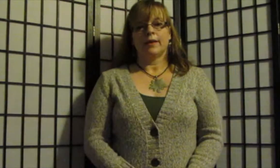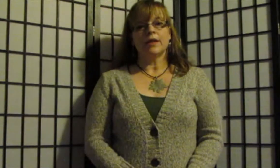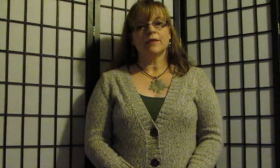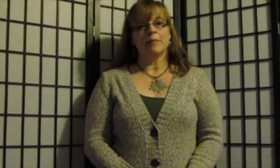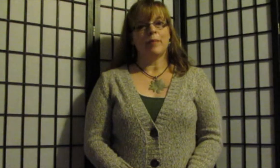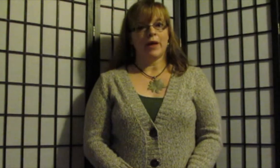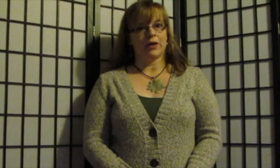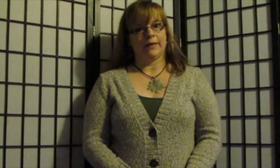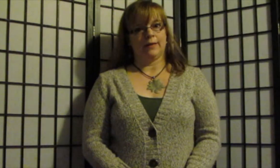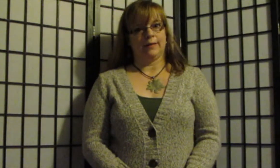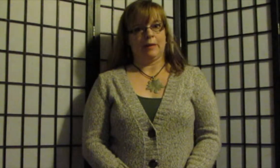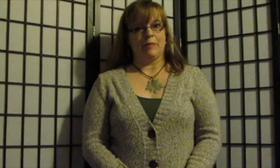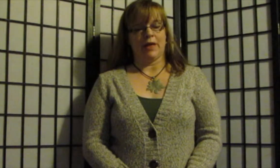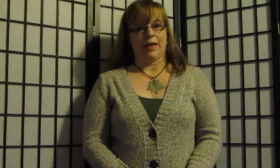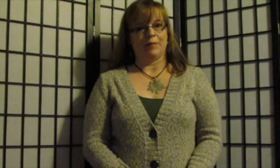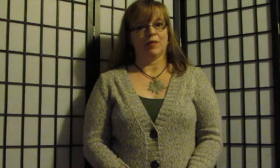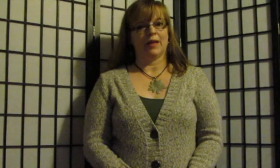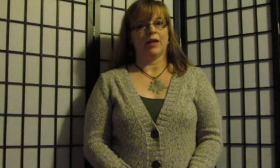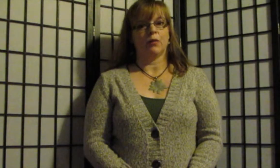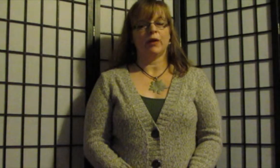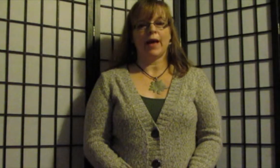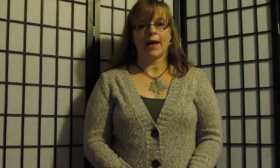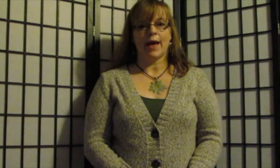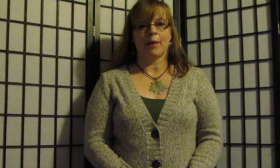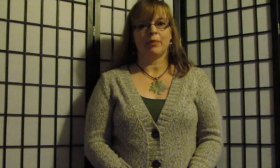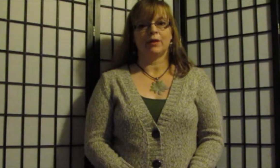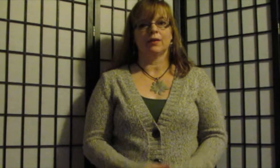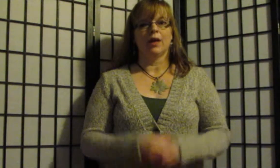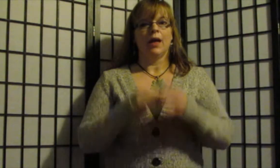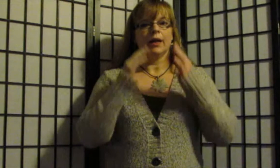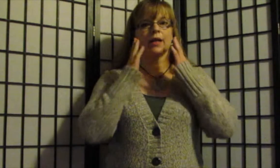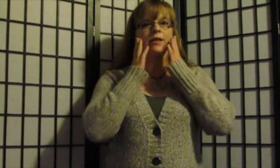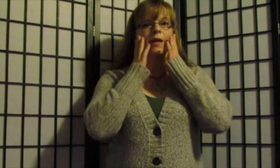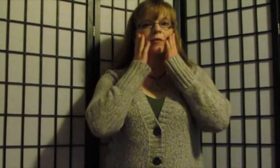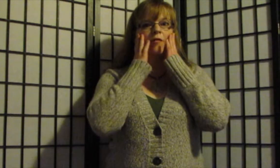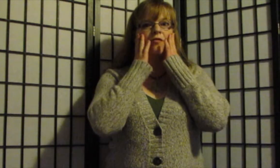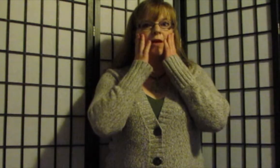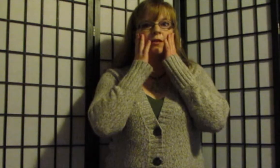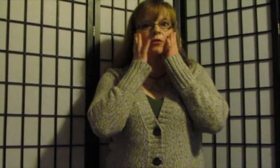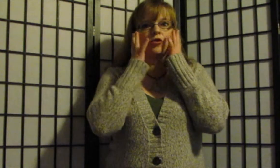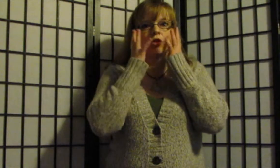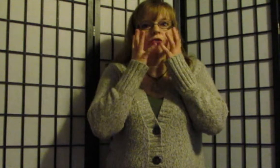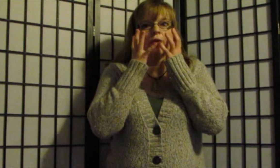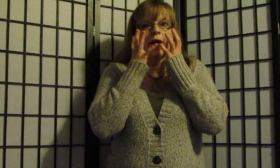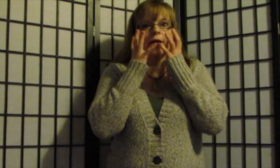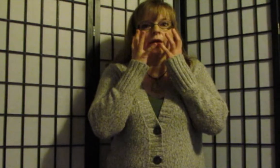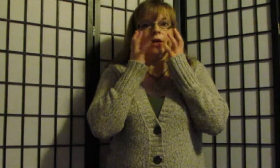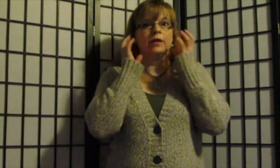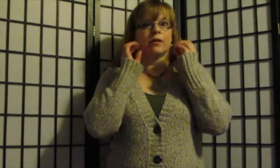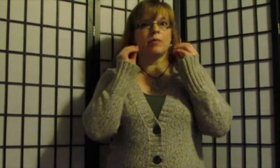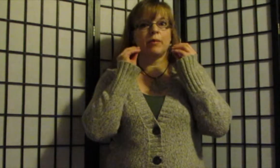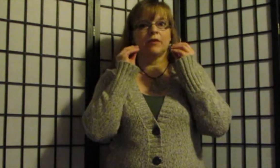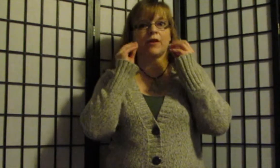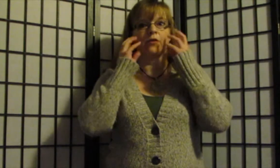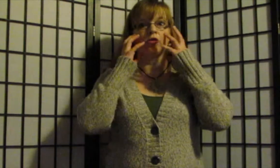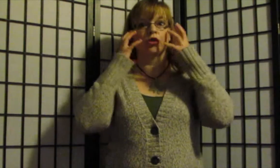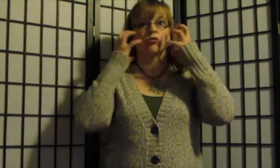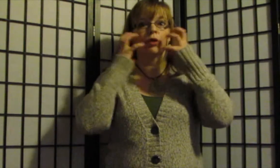Things embarrass us sometimes, and when that happens, a lot of times our faces turn red. Some people's faces turn